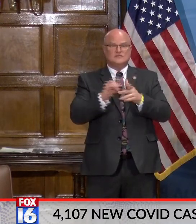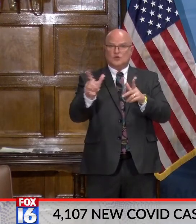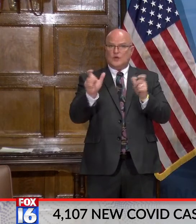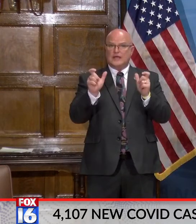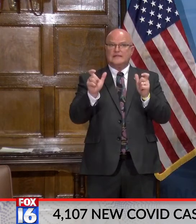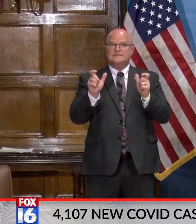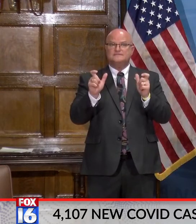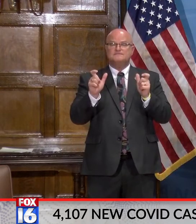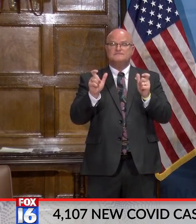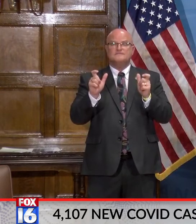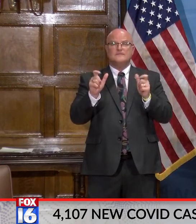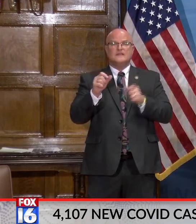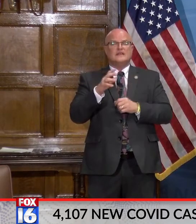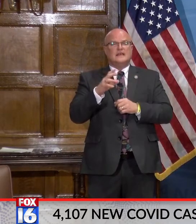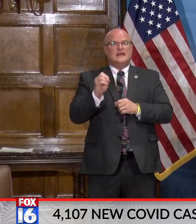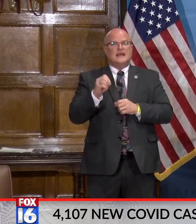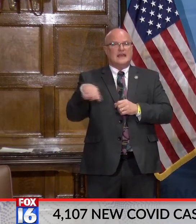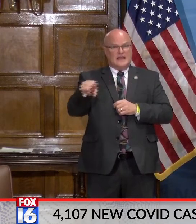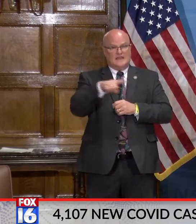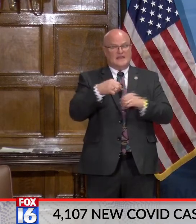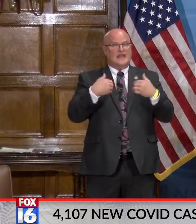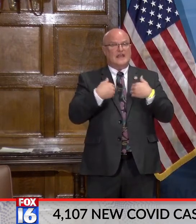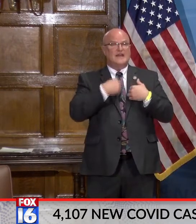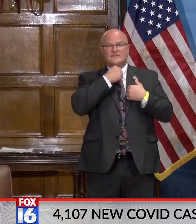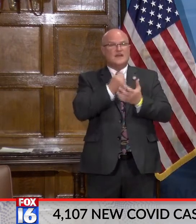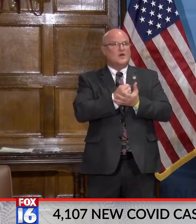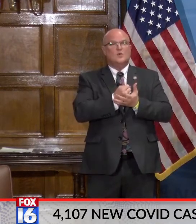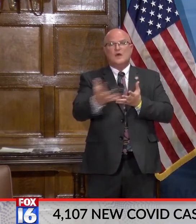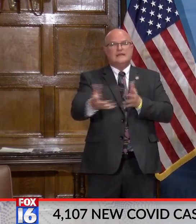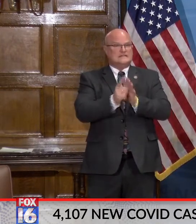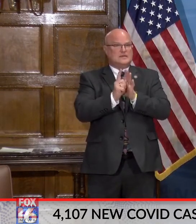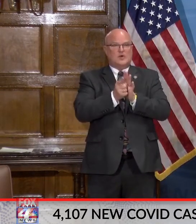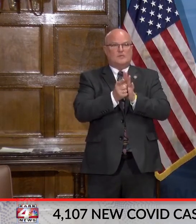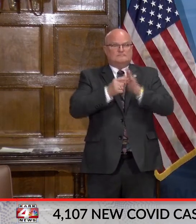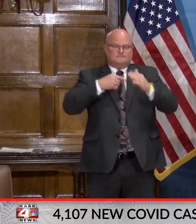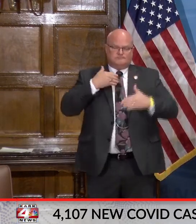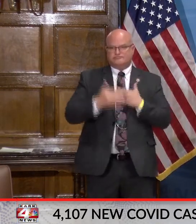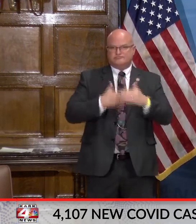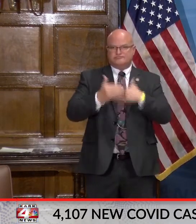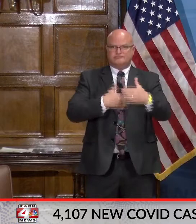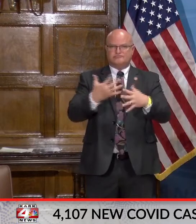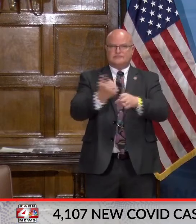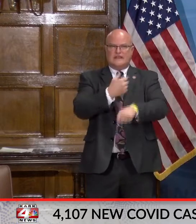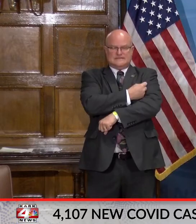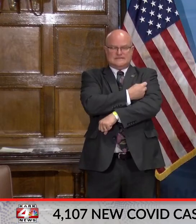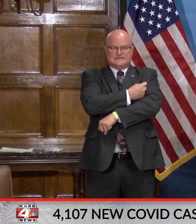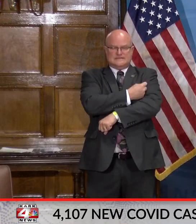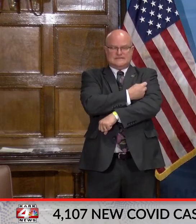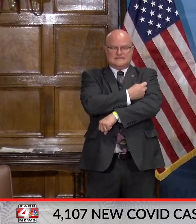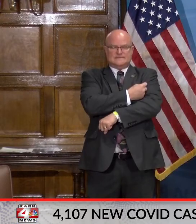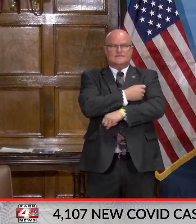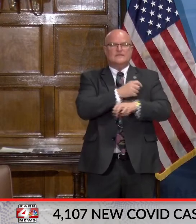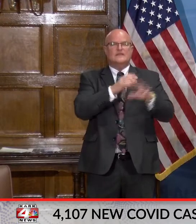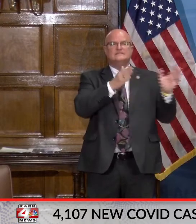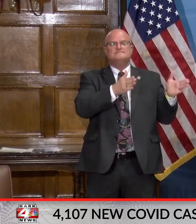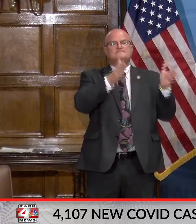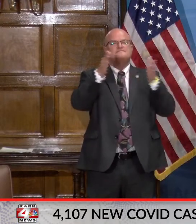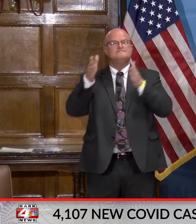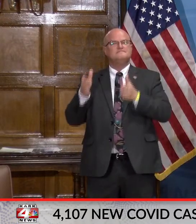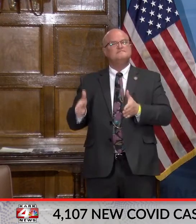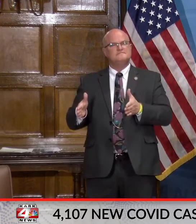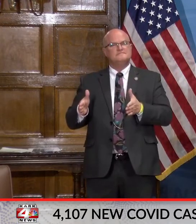quickly, and they have not wasted a moment in getting those vaccines out. In terms of the